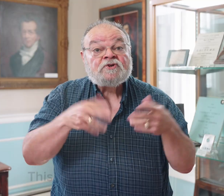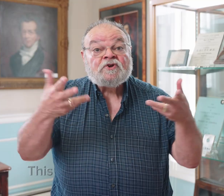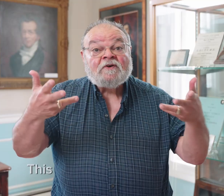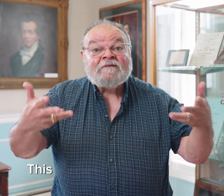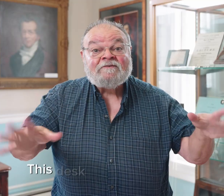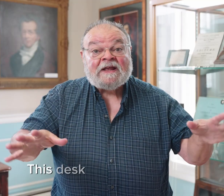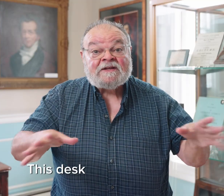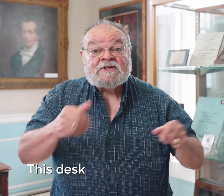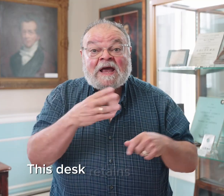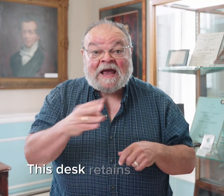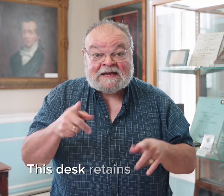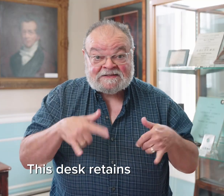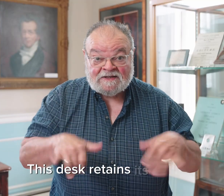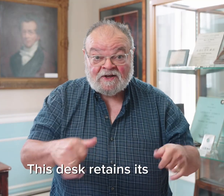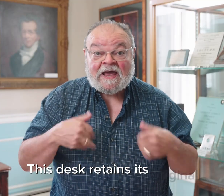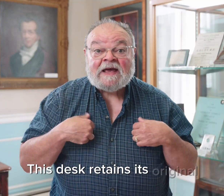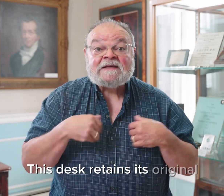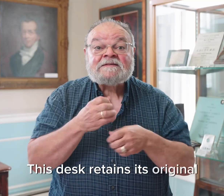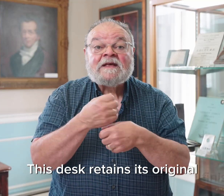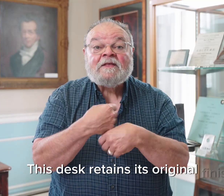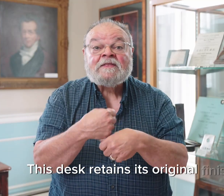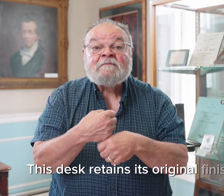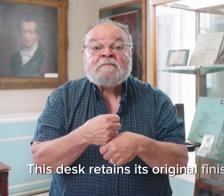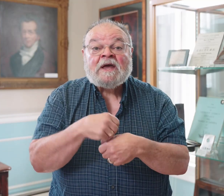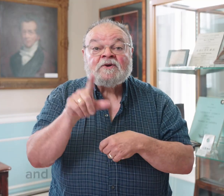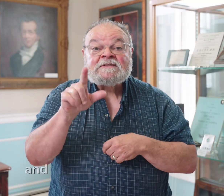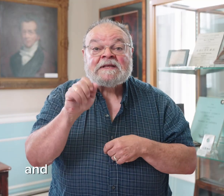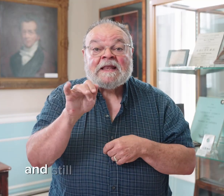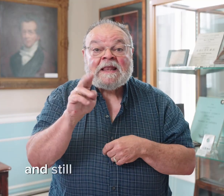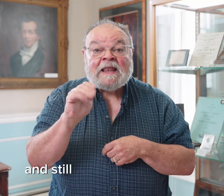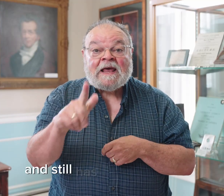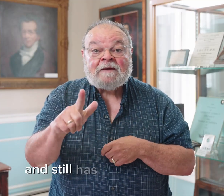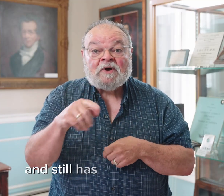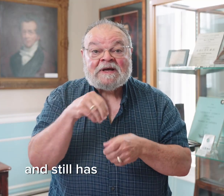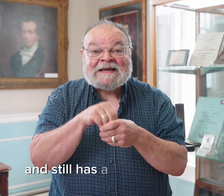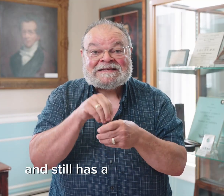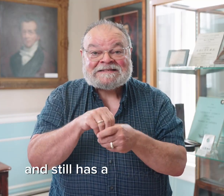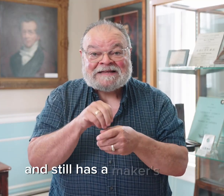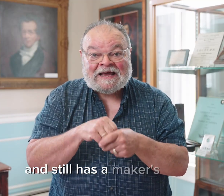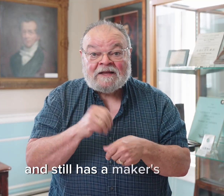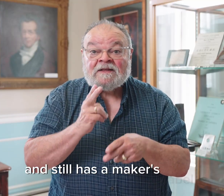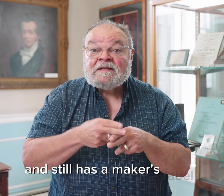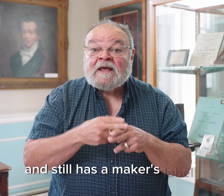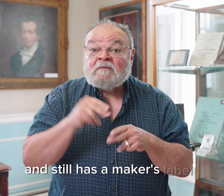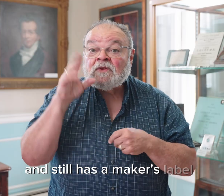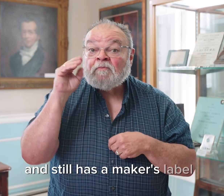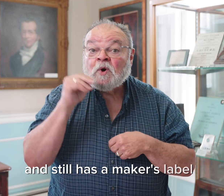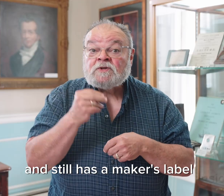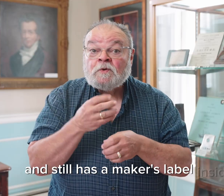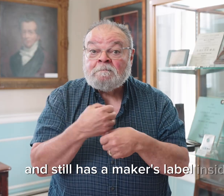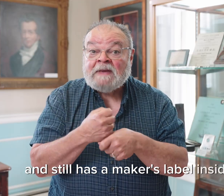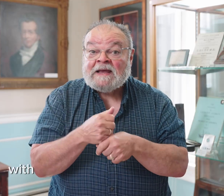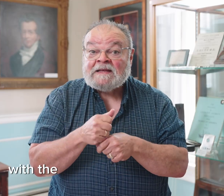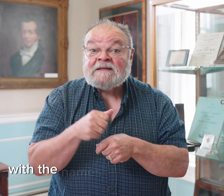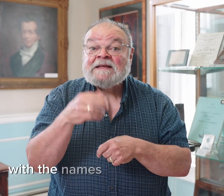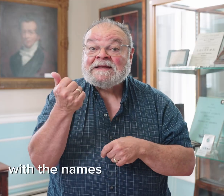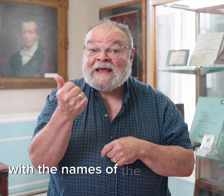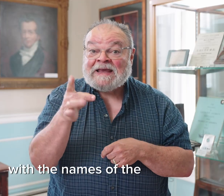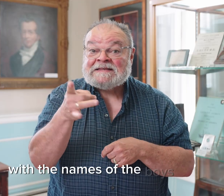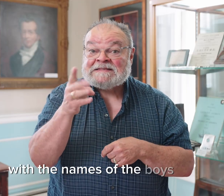This desk retains its original finish and still has a maker's label inside with the names of the boys who